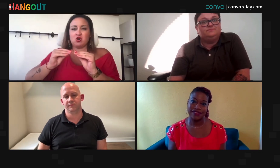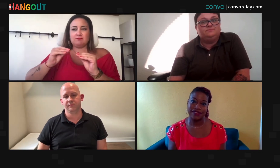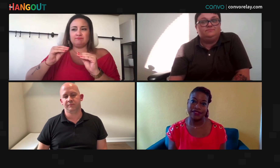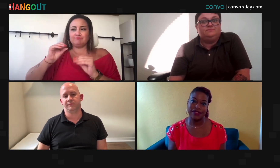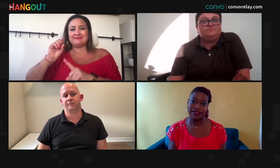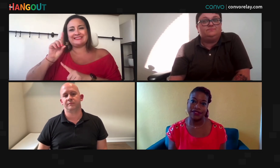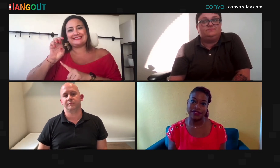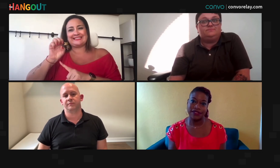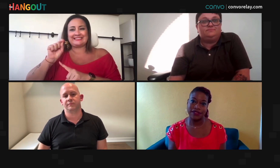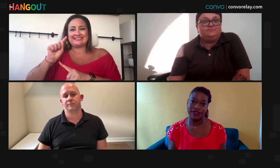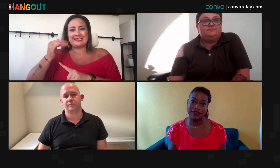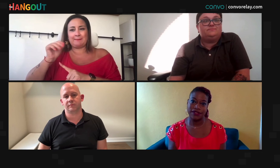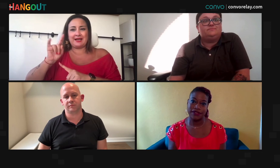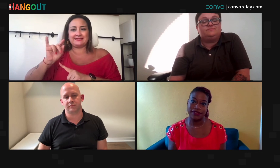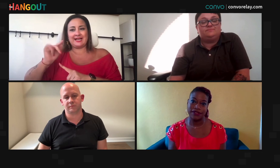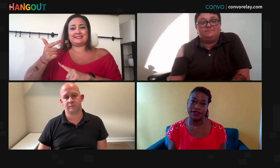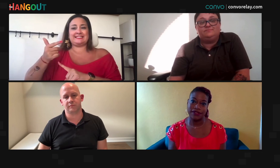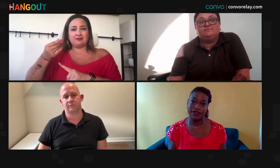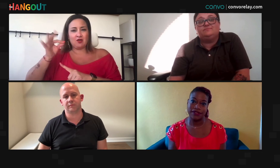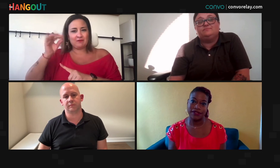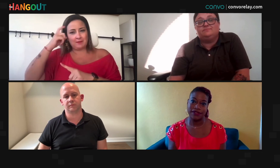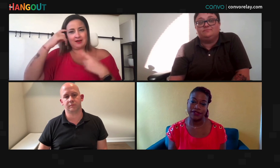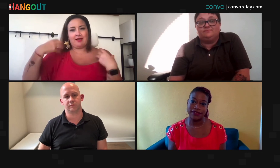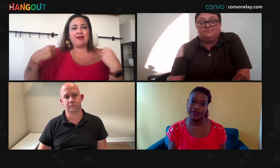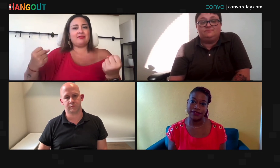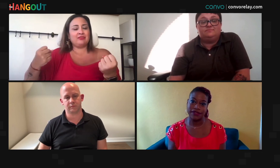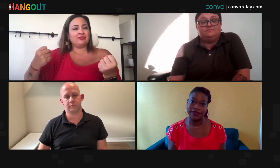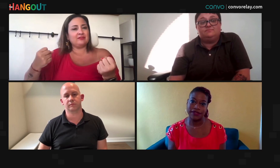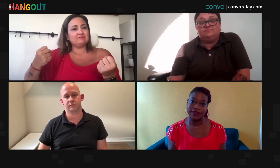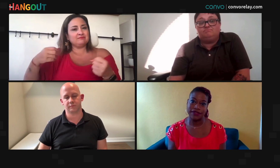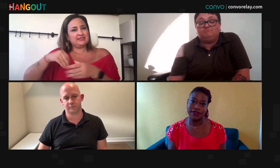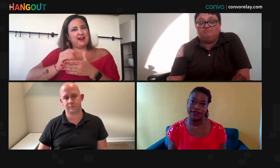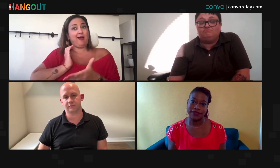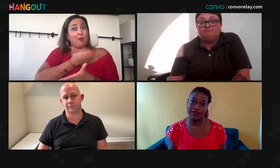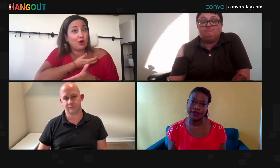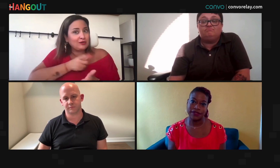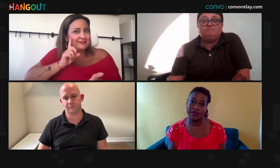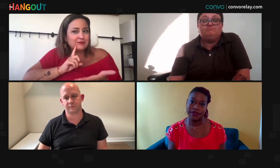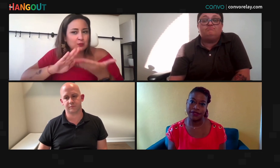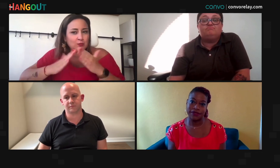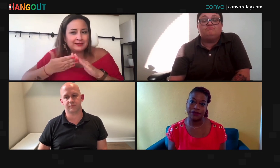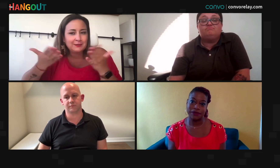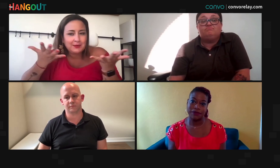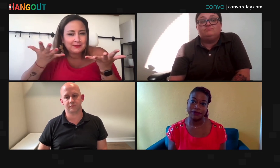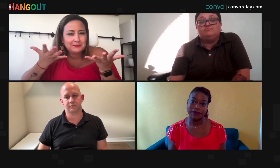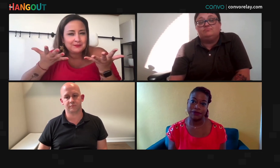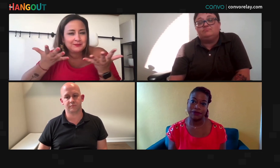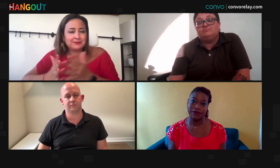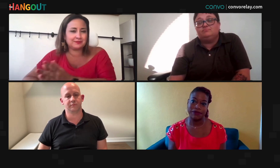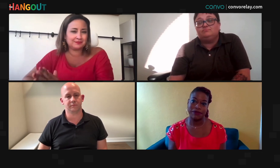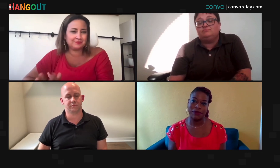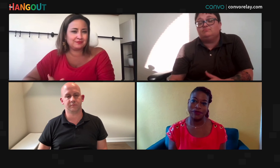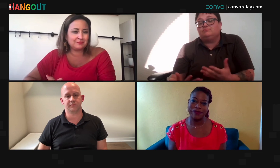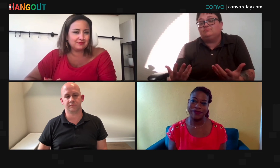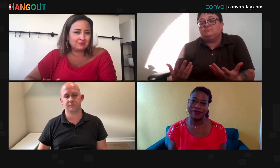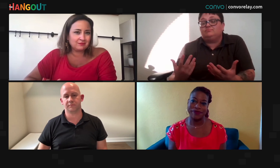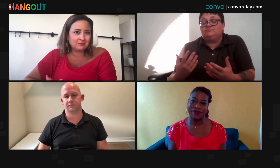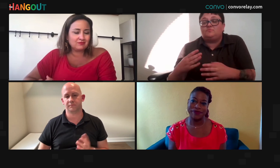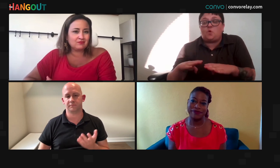this. An audience member asks, so what do you think we can do to destigmatize mental health in our